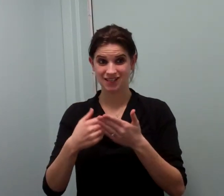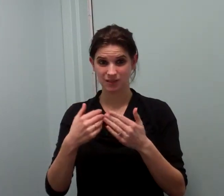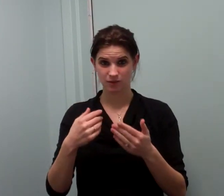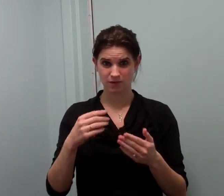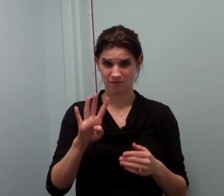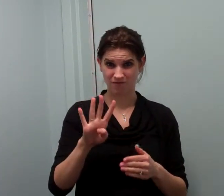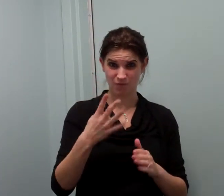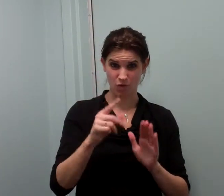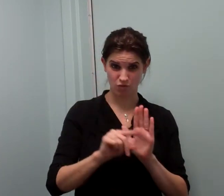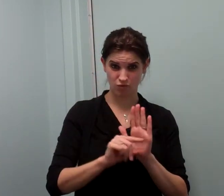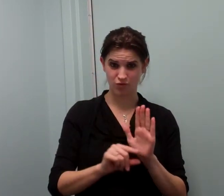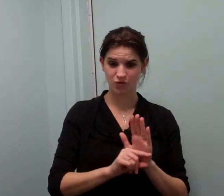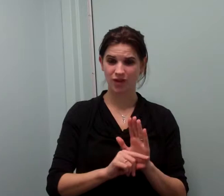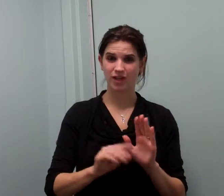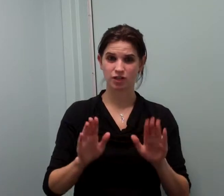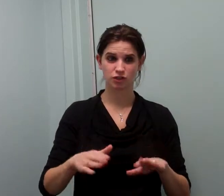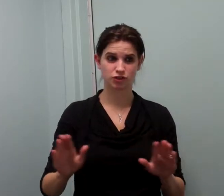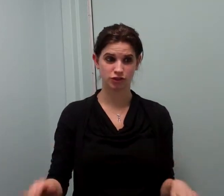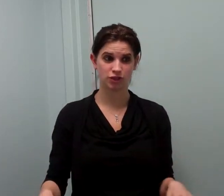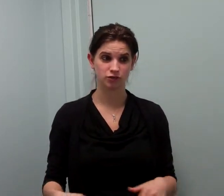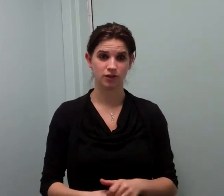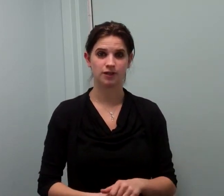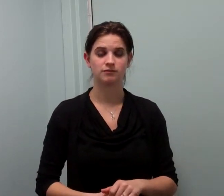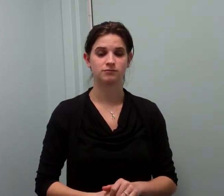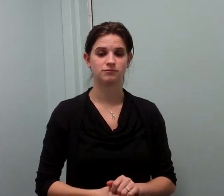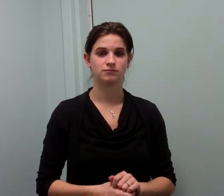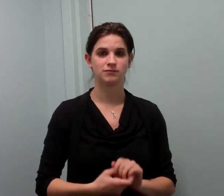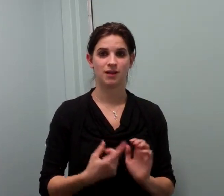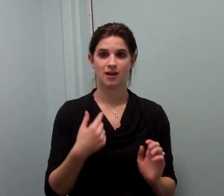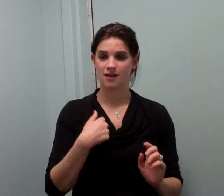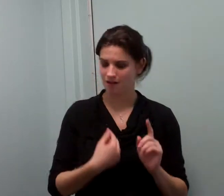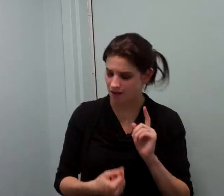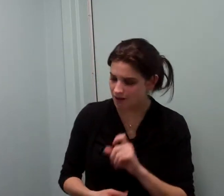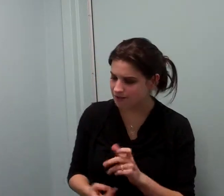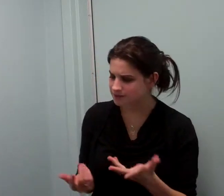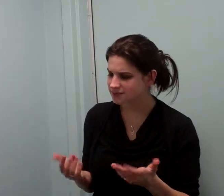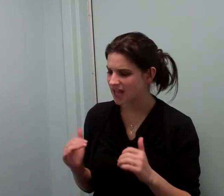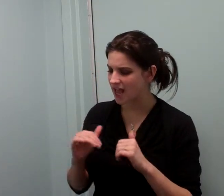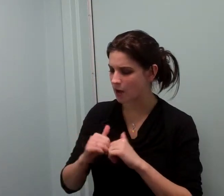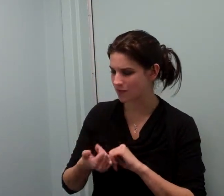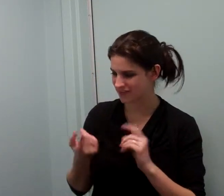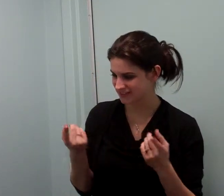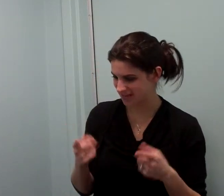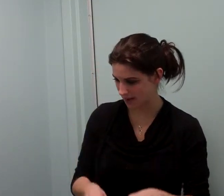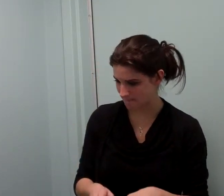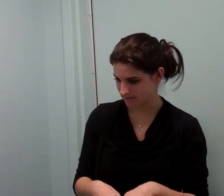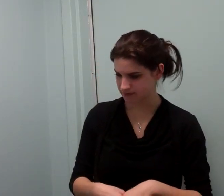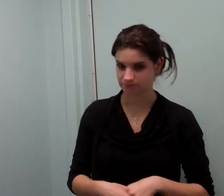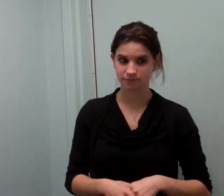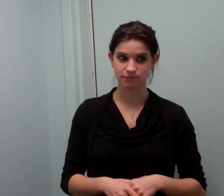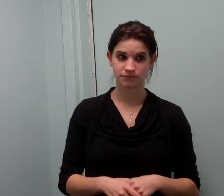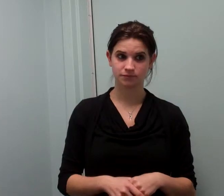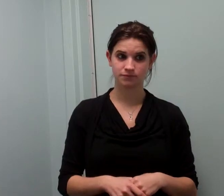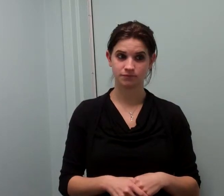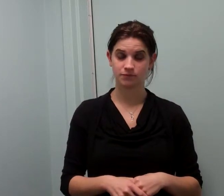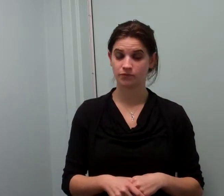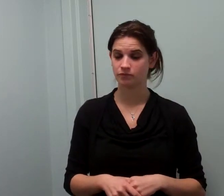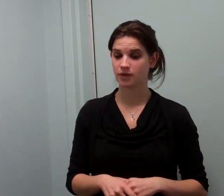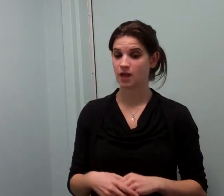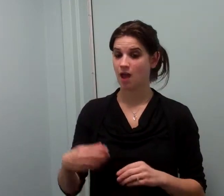water on the outside. I want you to tell me how this got here. We need to come up with how it is. And I said, you can only tell me, or you can only ask me questions that end in